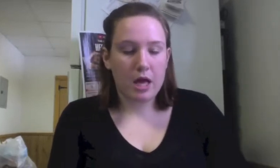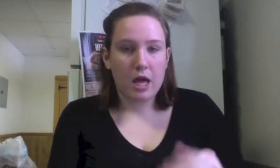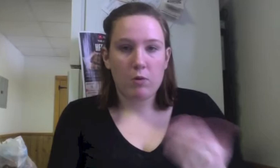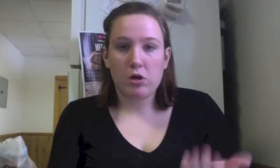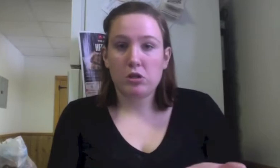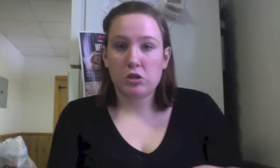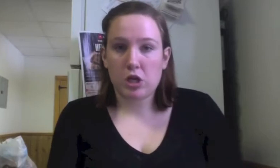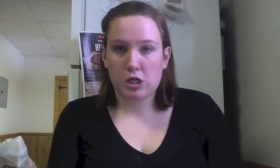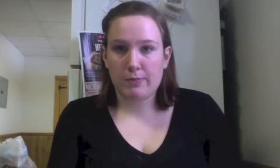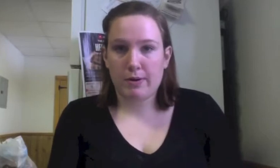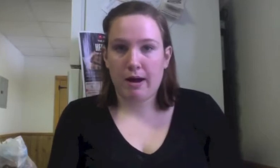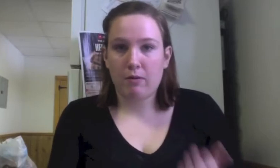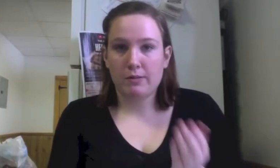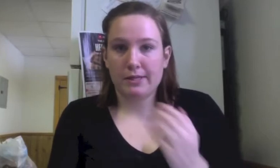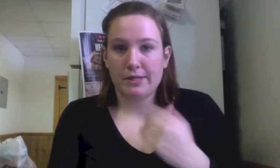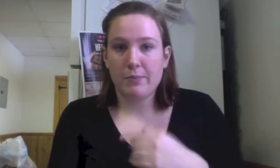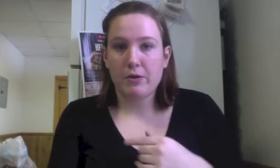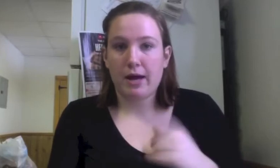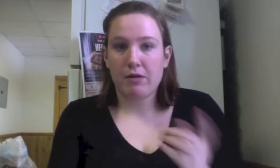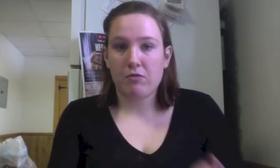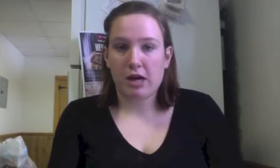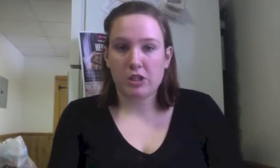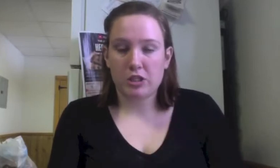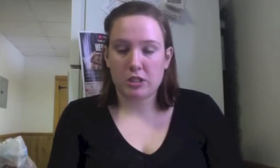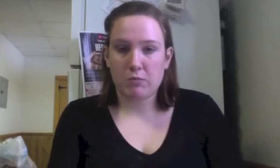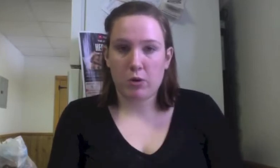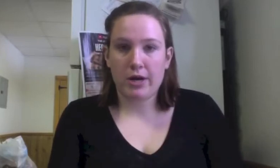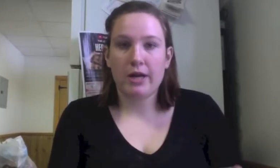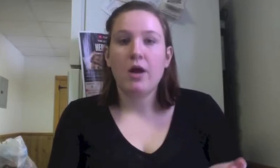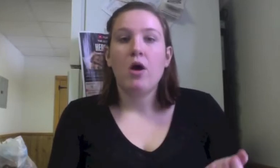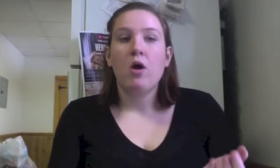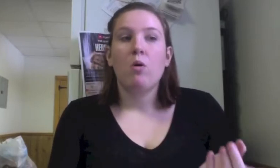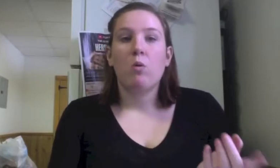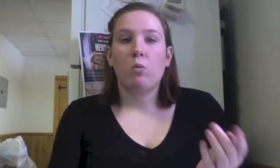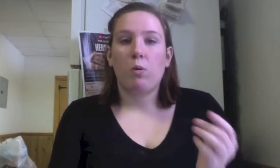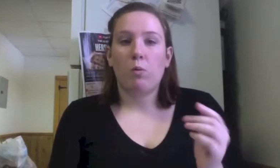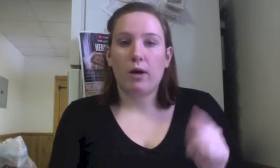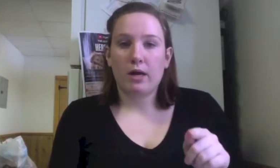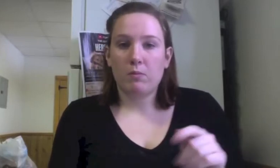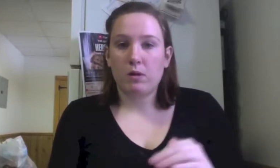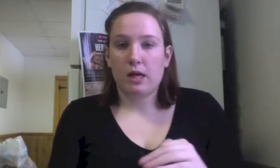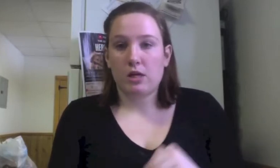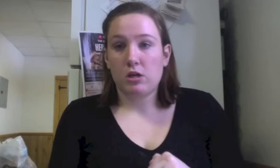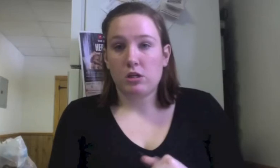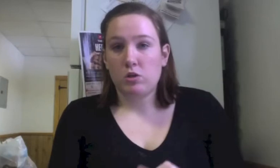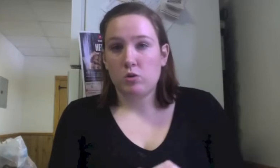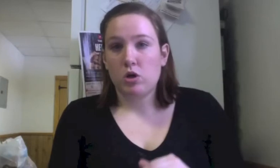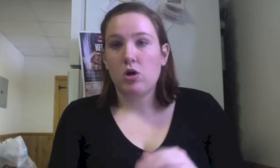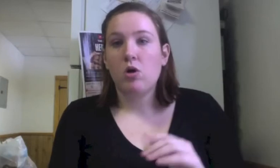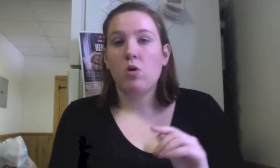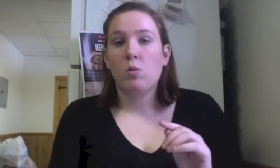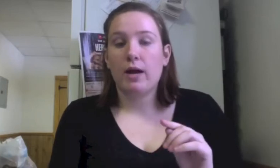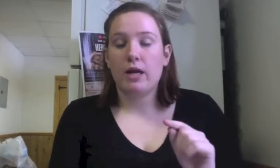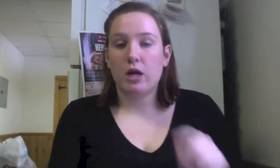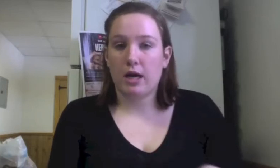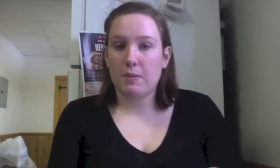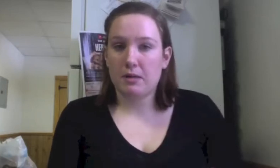We also talked about how using a number line in fractions is important. Well, one number line that you can use when talking about